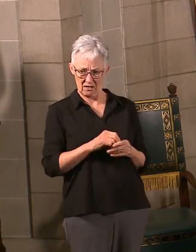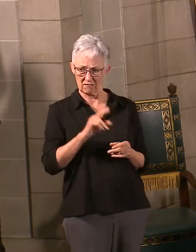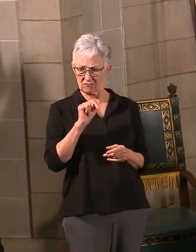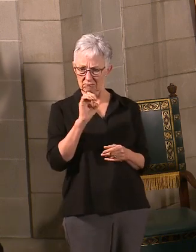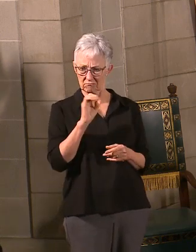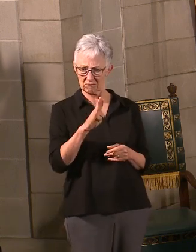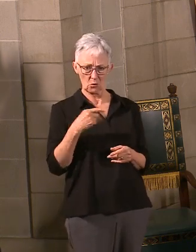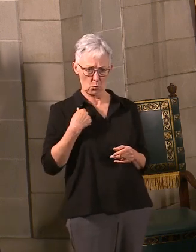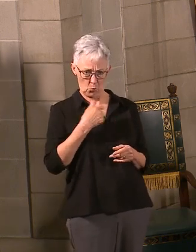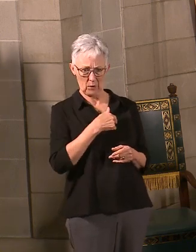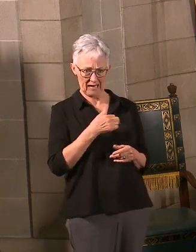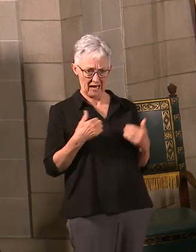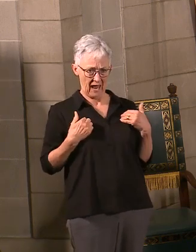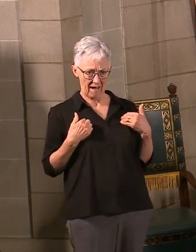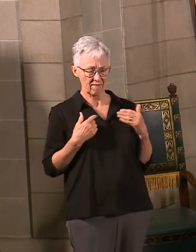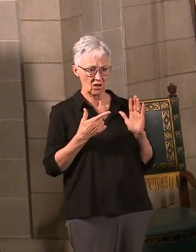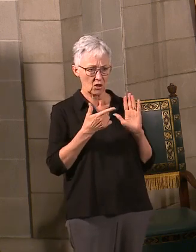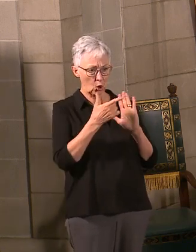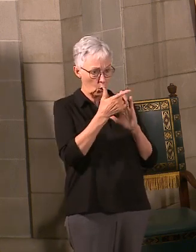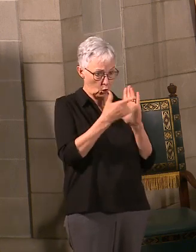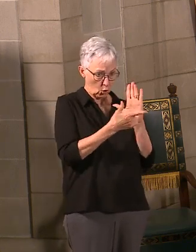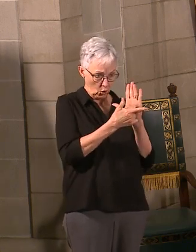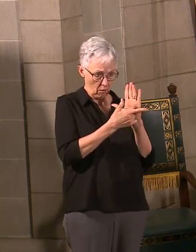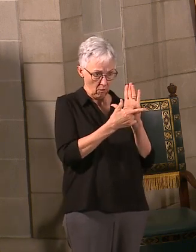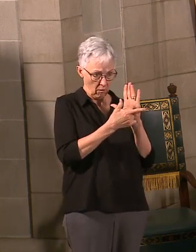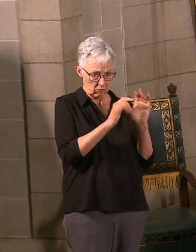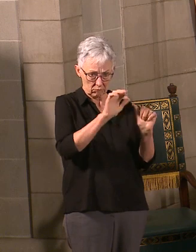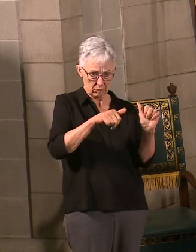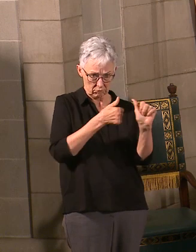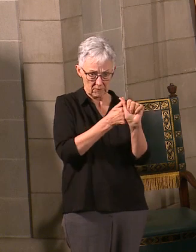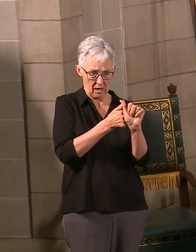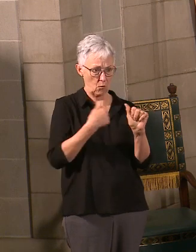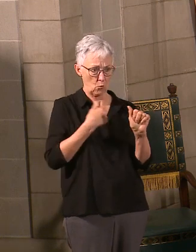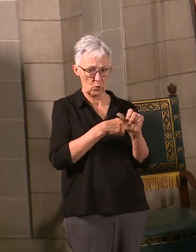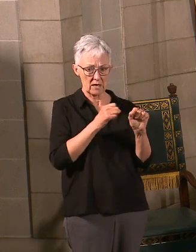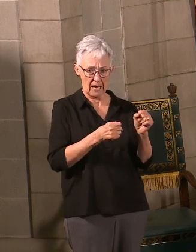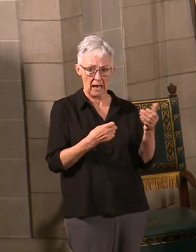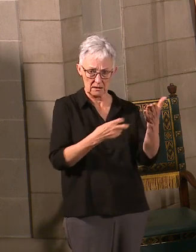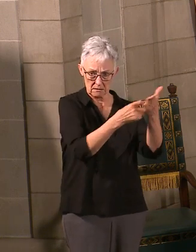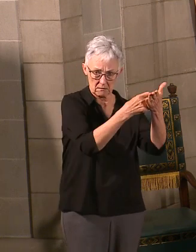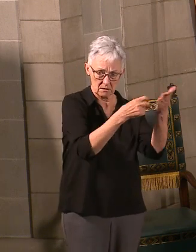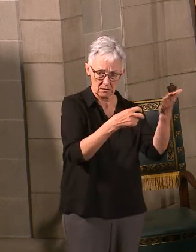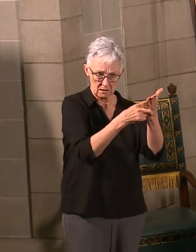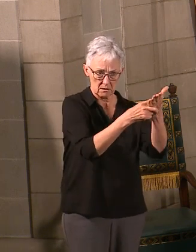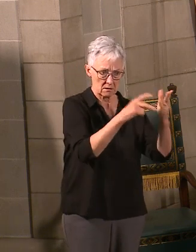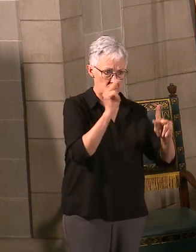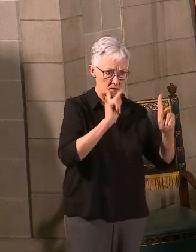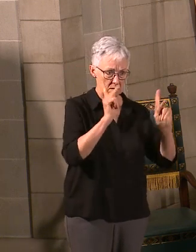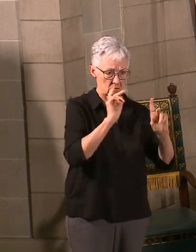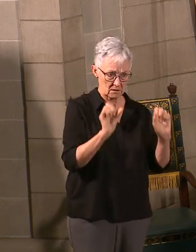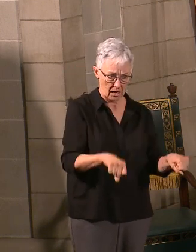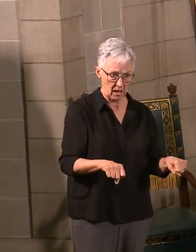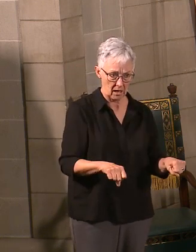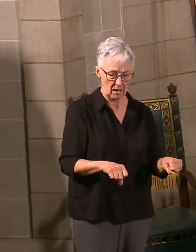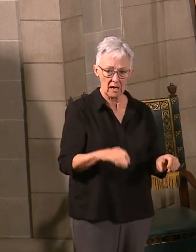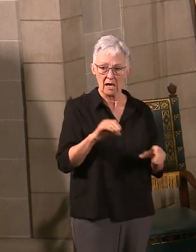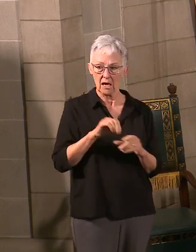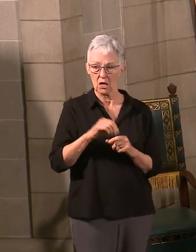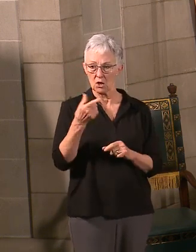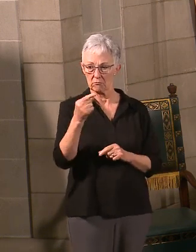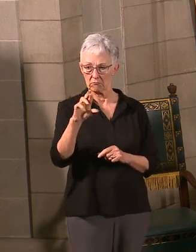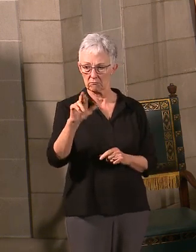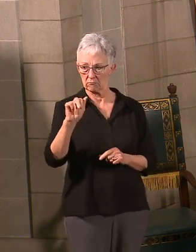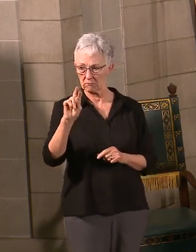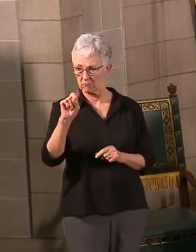Nebraska, we have taken the steps to slow down the spread of virus here in our state. Now, in places like Grand Island, where we've had maybe some unique